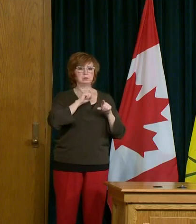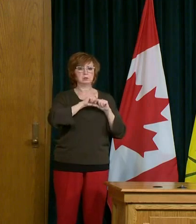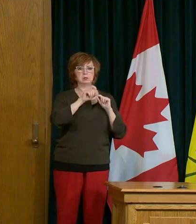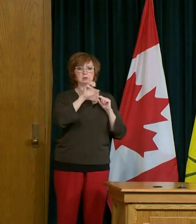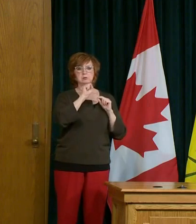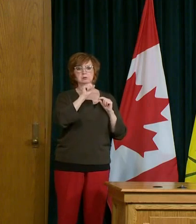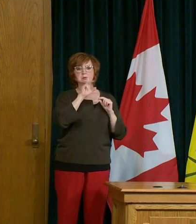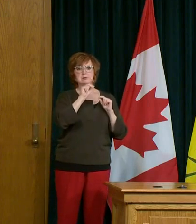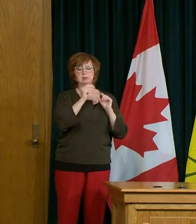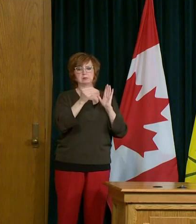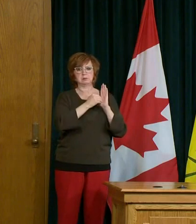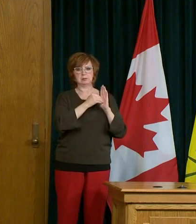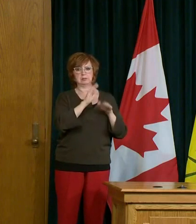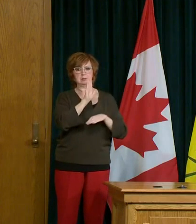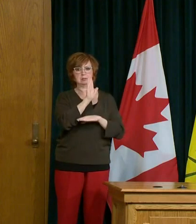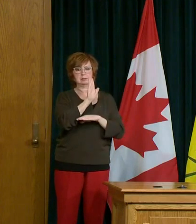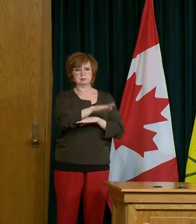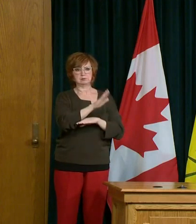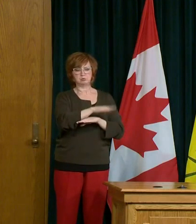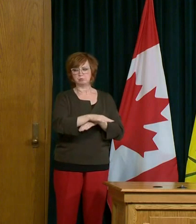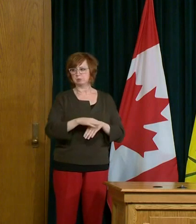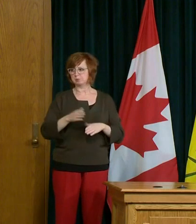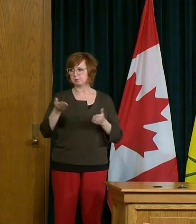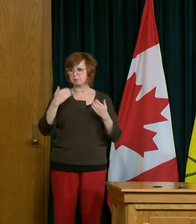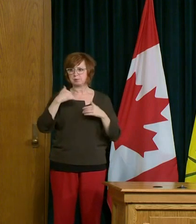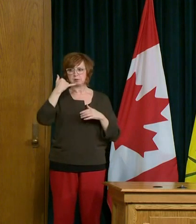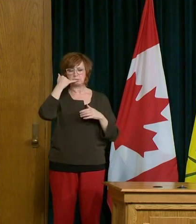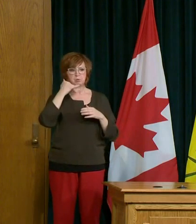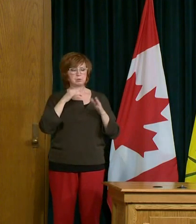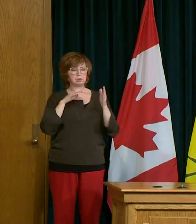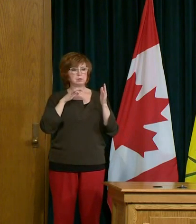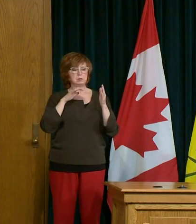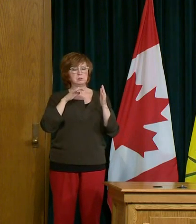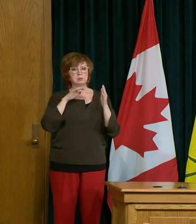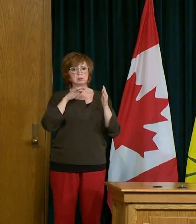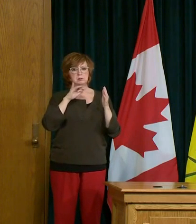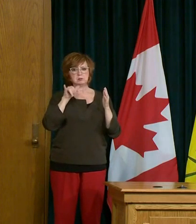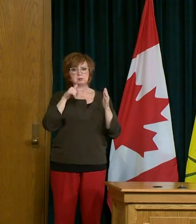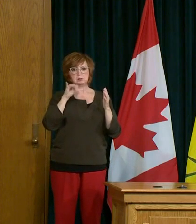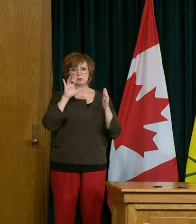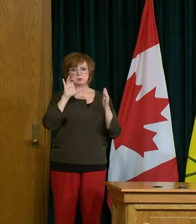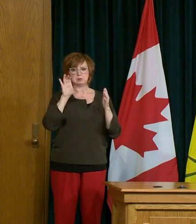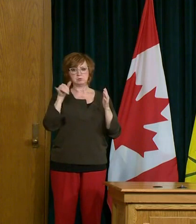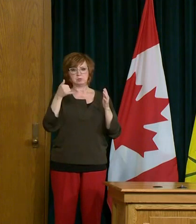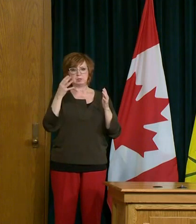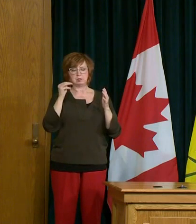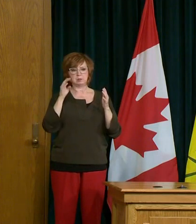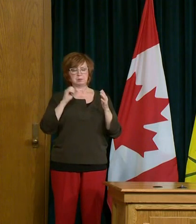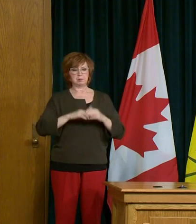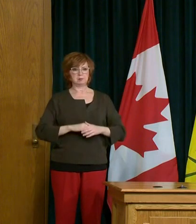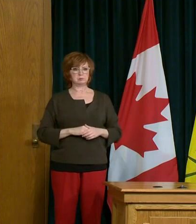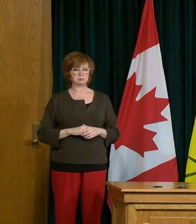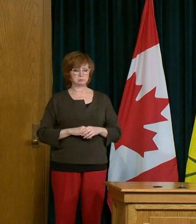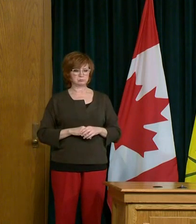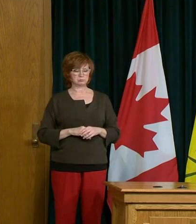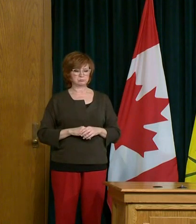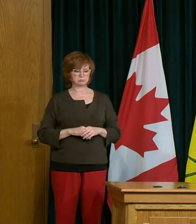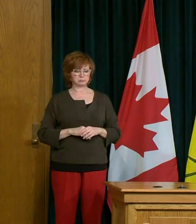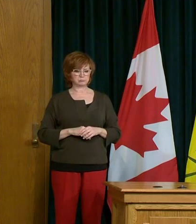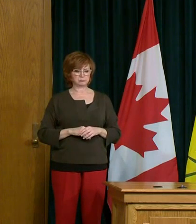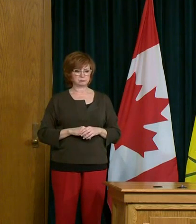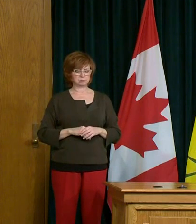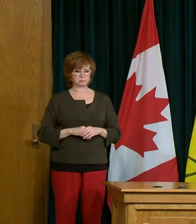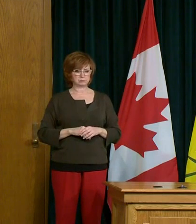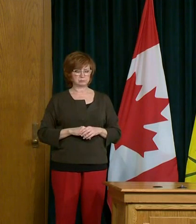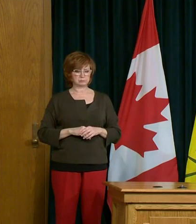question from the phone line. We have Lisa Schick with CJME. Hi, I'm just looking at some of the changes that